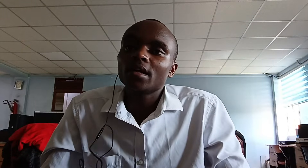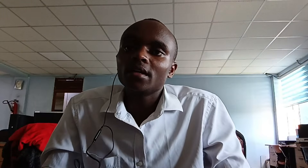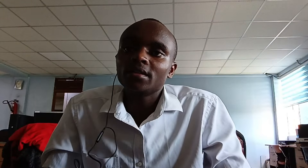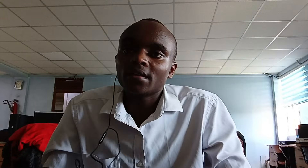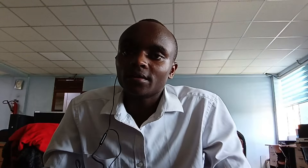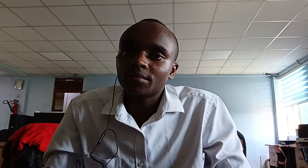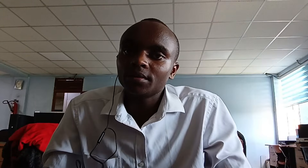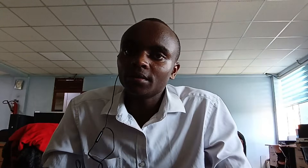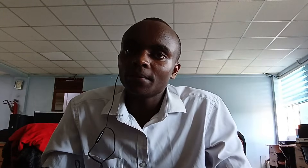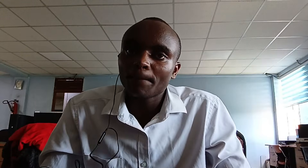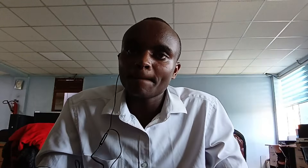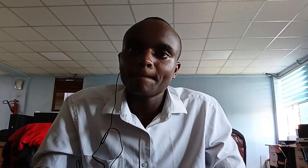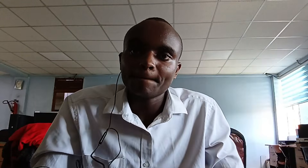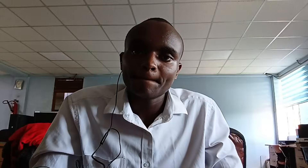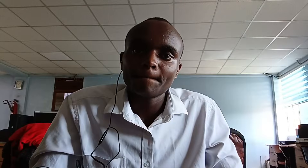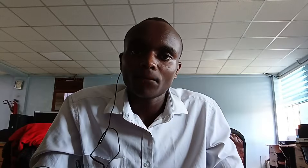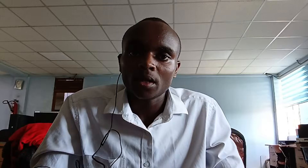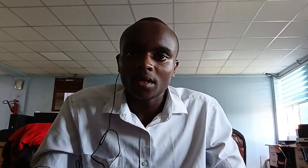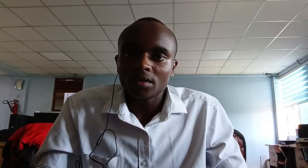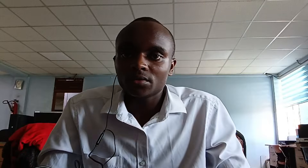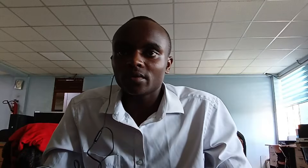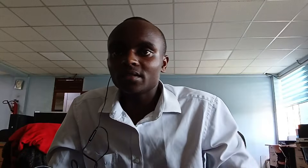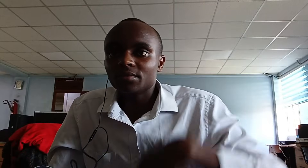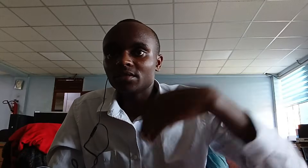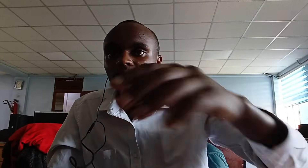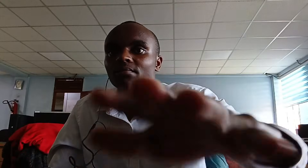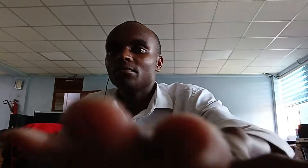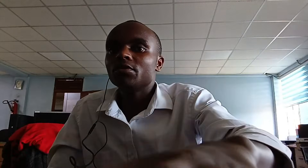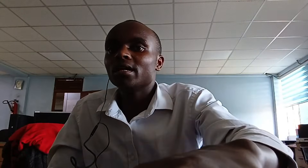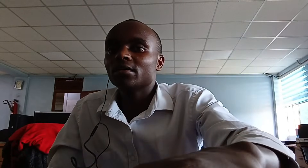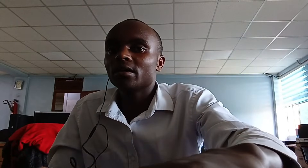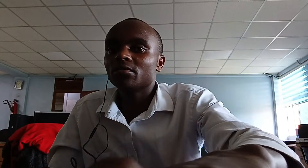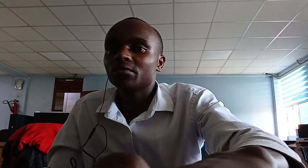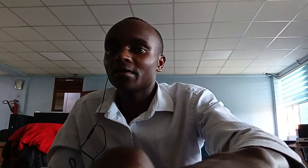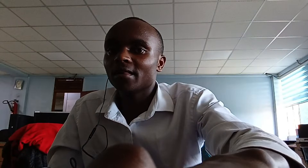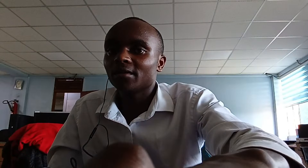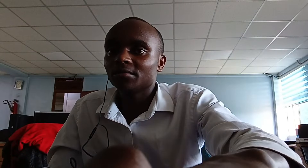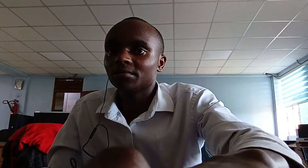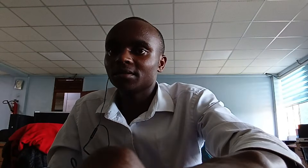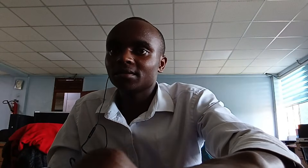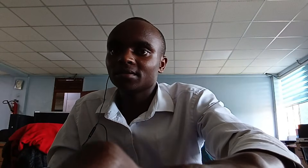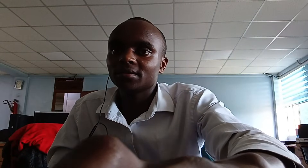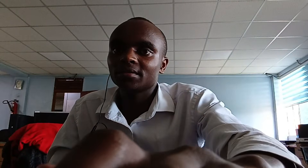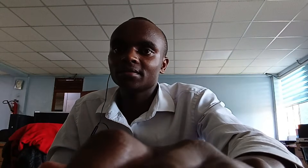Any other topic? So that means you are good with the other topics.